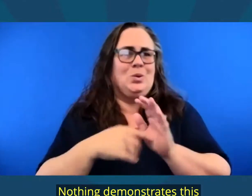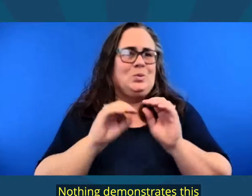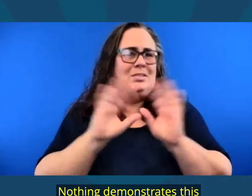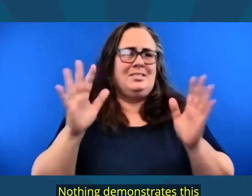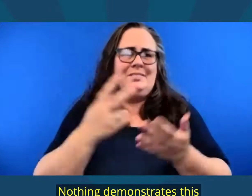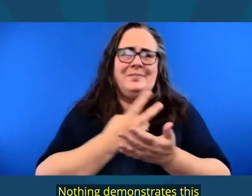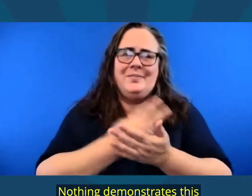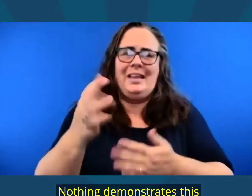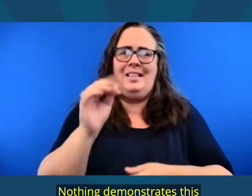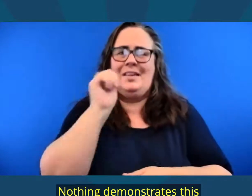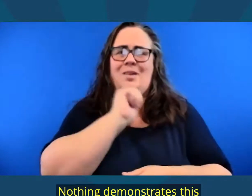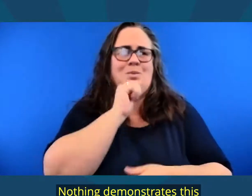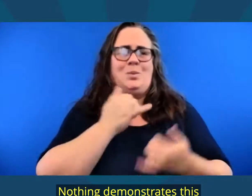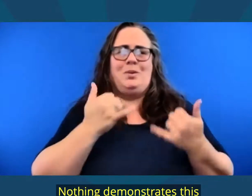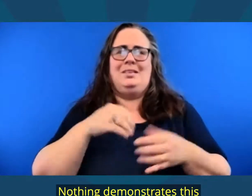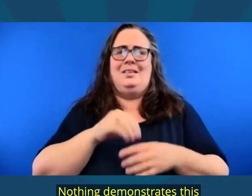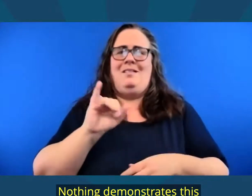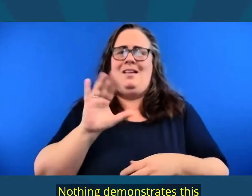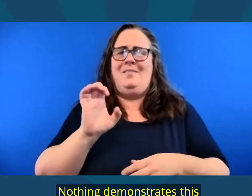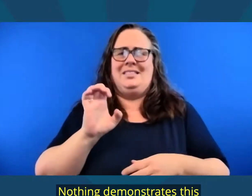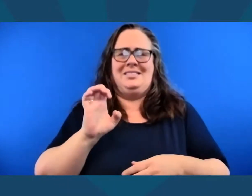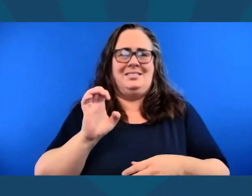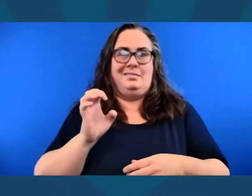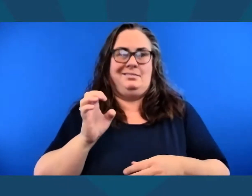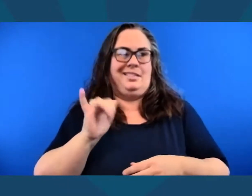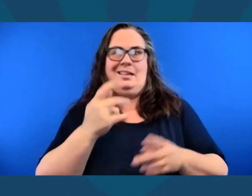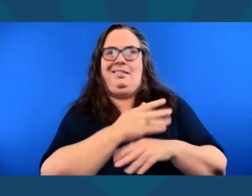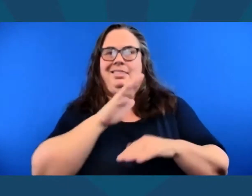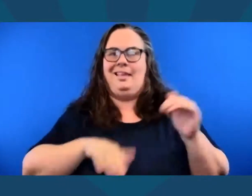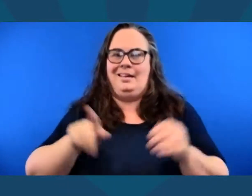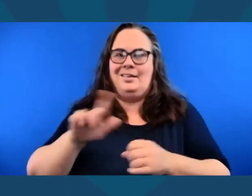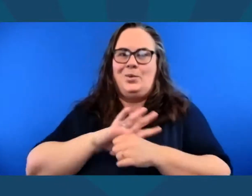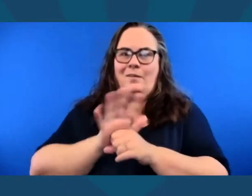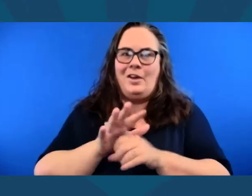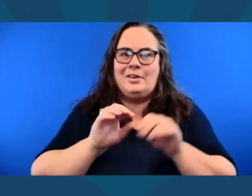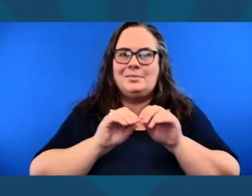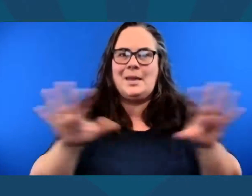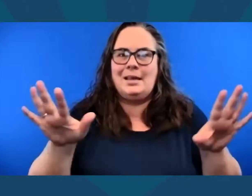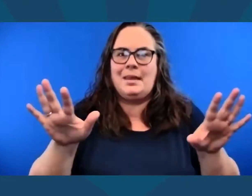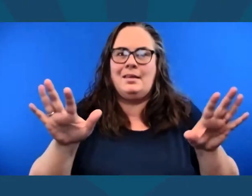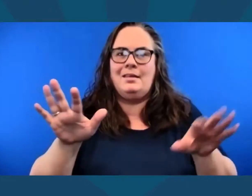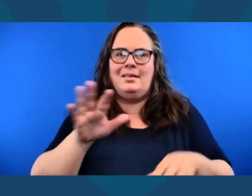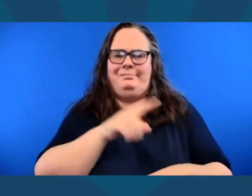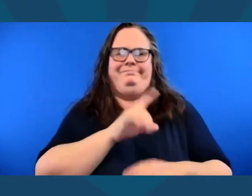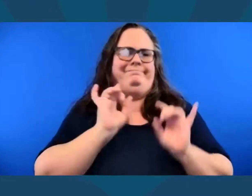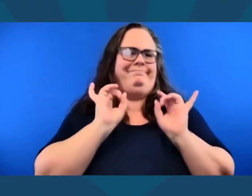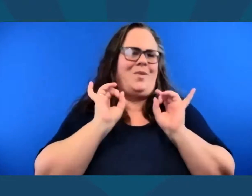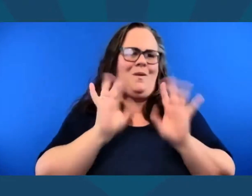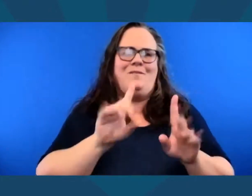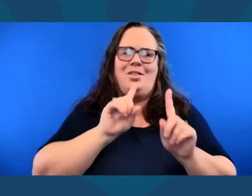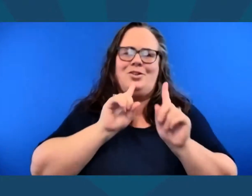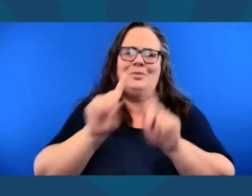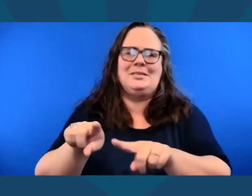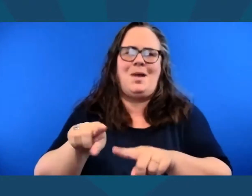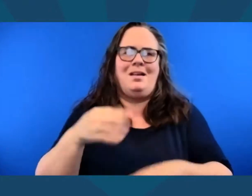Nothing demonstrates this failure of Arizona's incumbents more than the coronavirus pandemic and their tragic response to